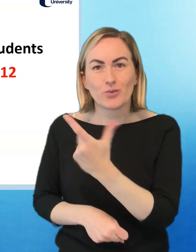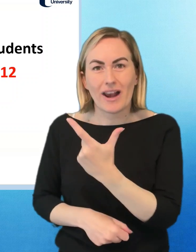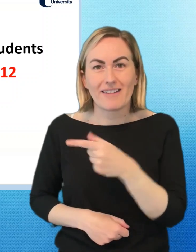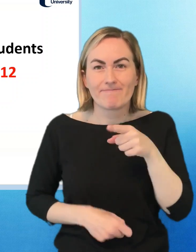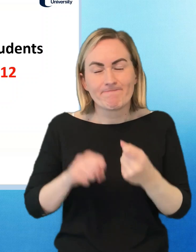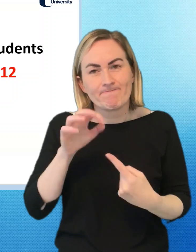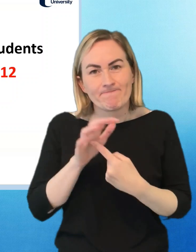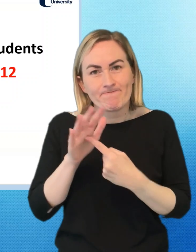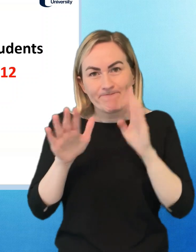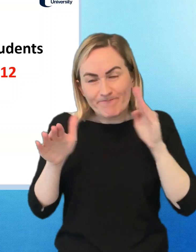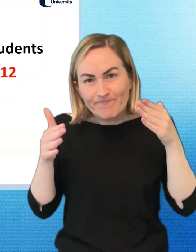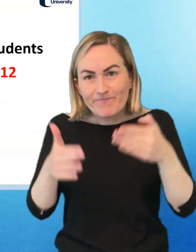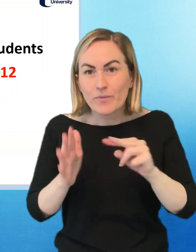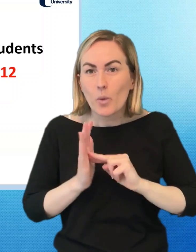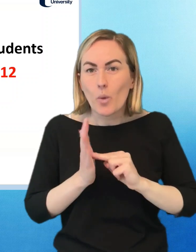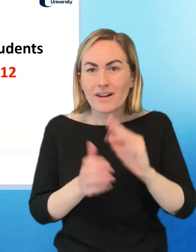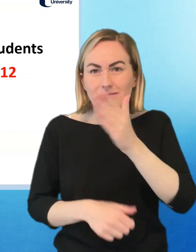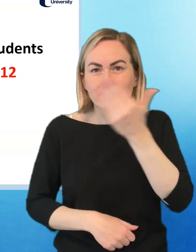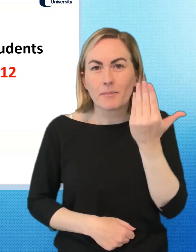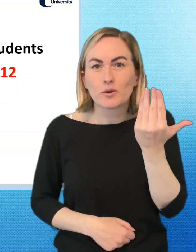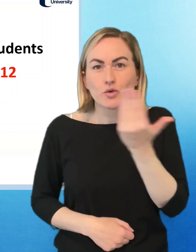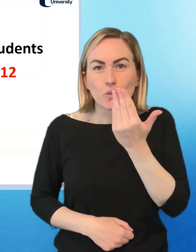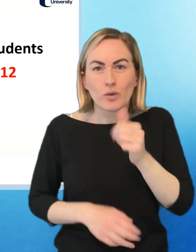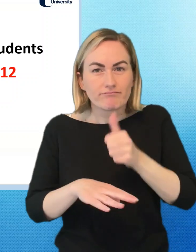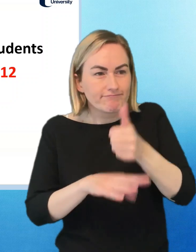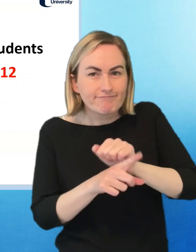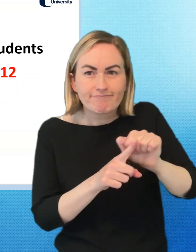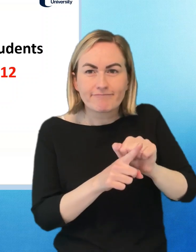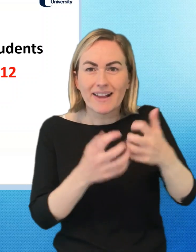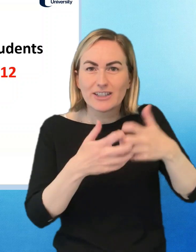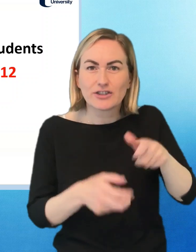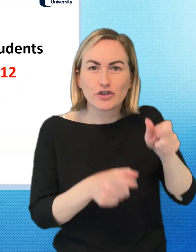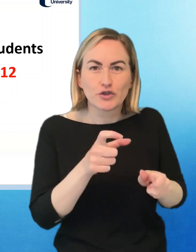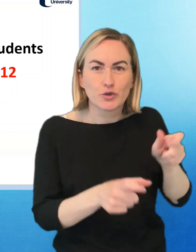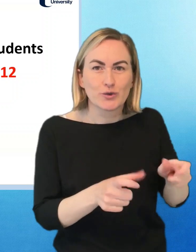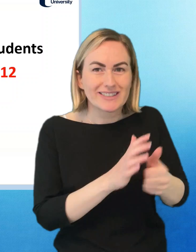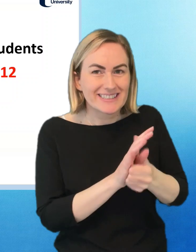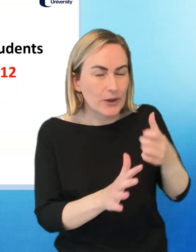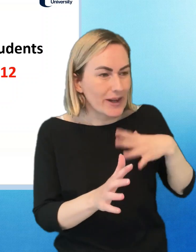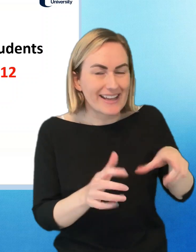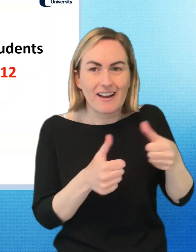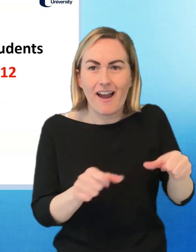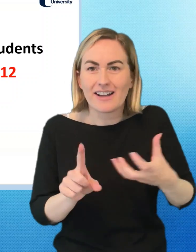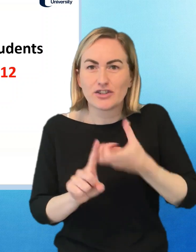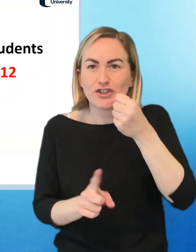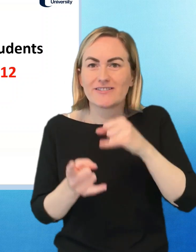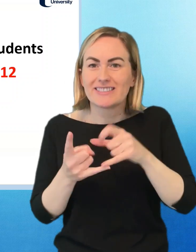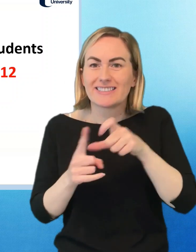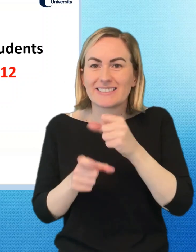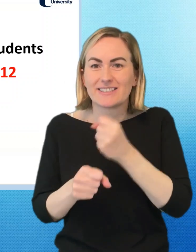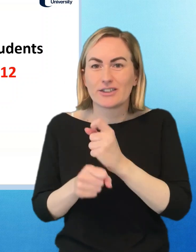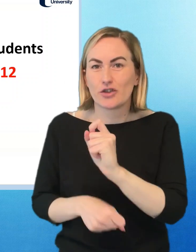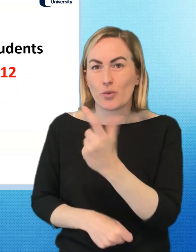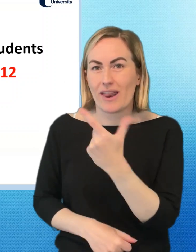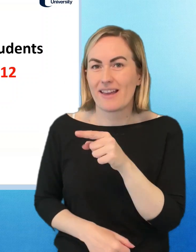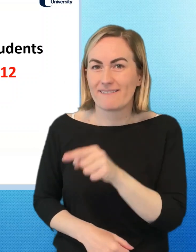key focus of the PROFESS 12 project is to organise a summer school to equip engineering students with the skills needed